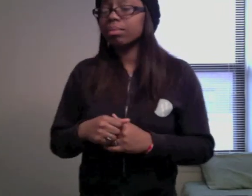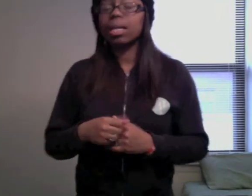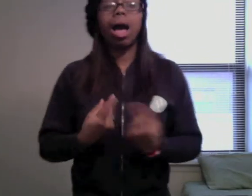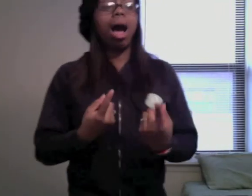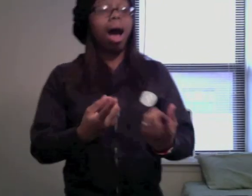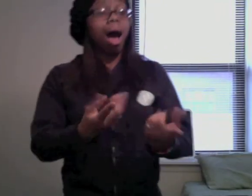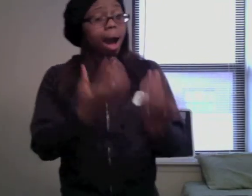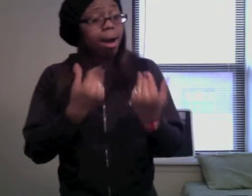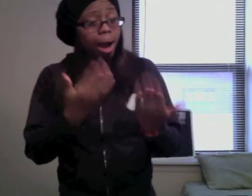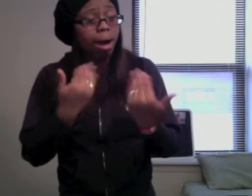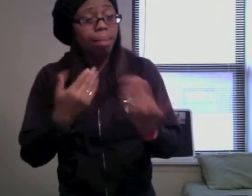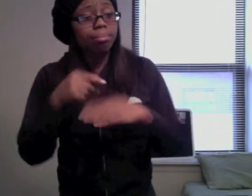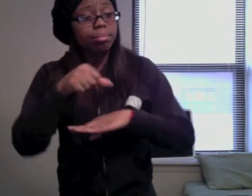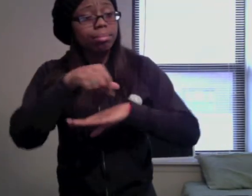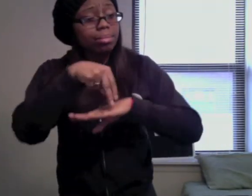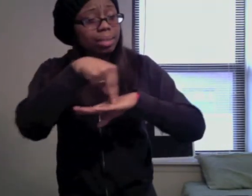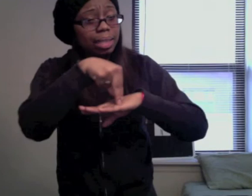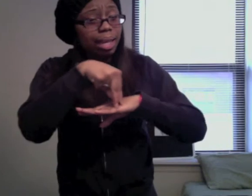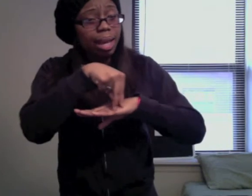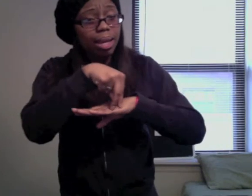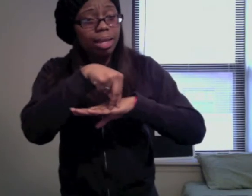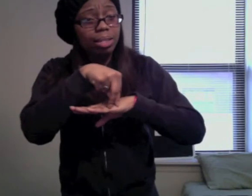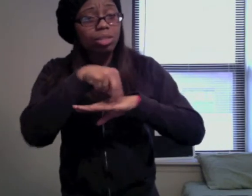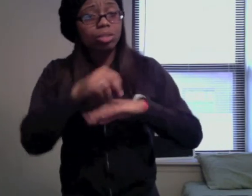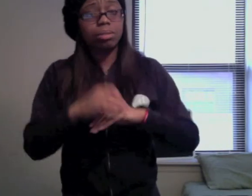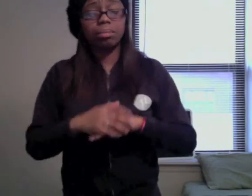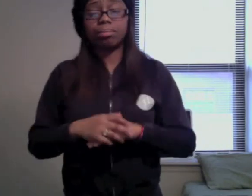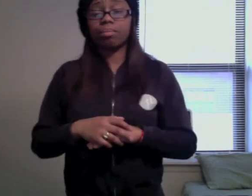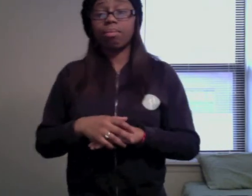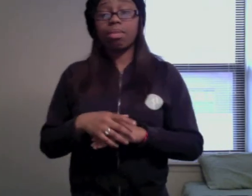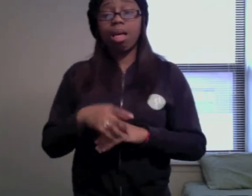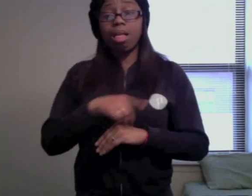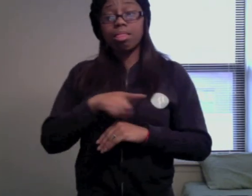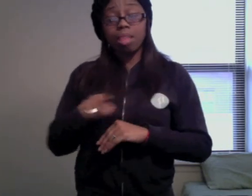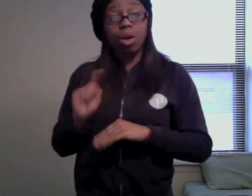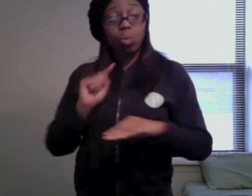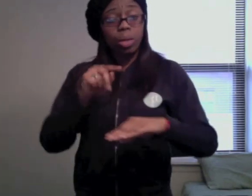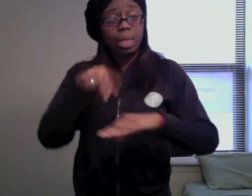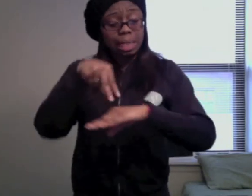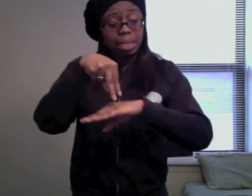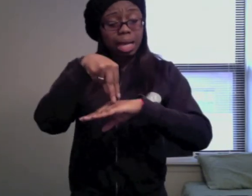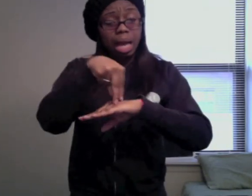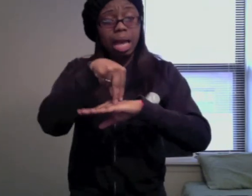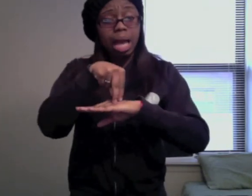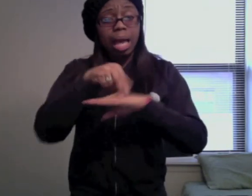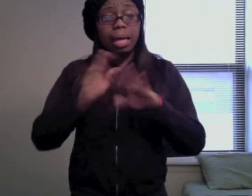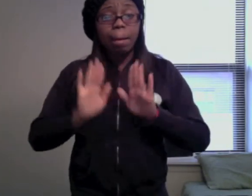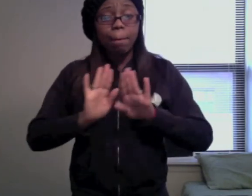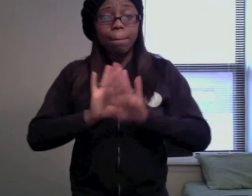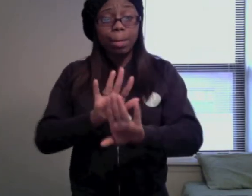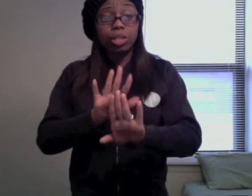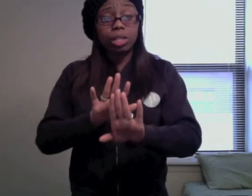"Come to the edge." They went to the edge. He pushed them, and they